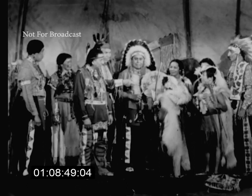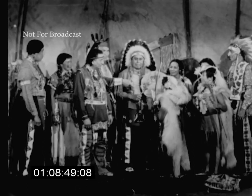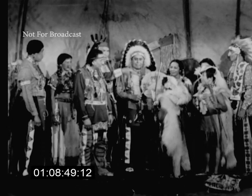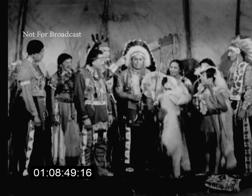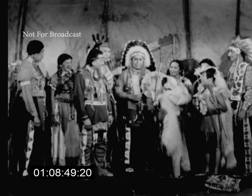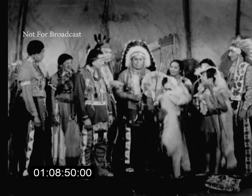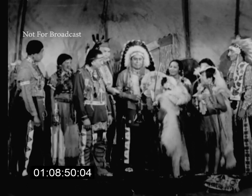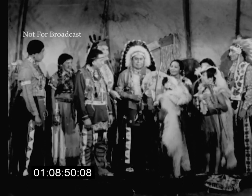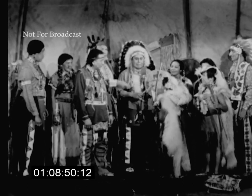one pash,